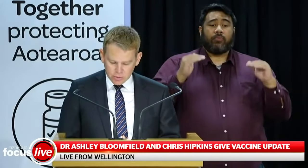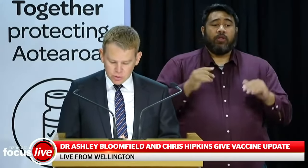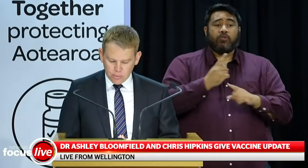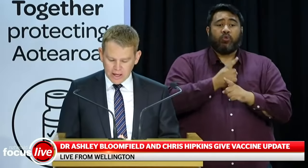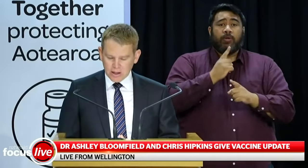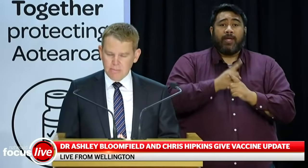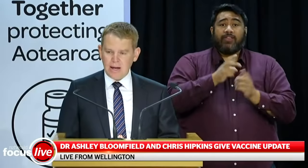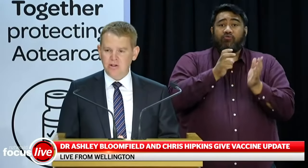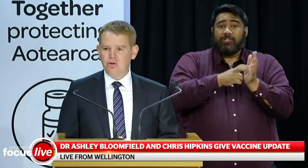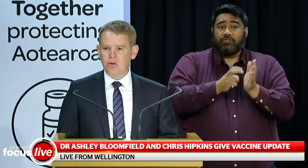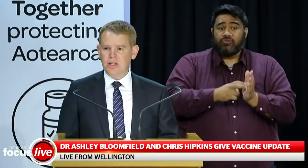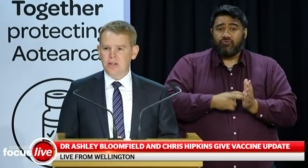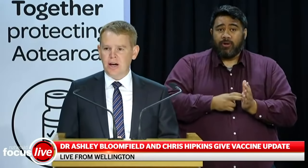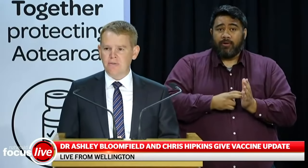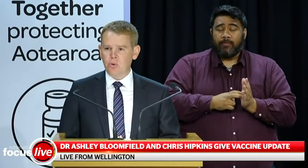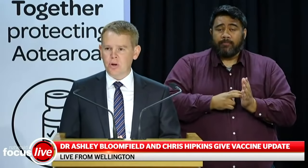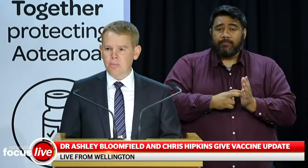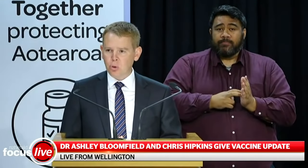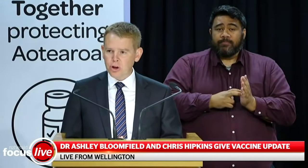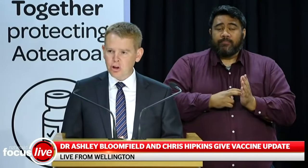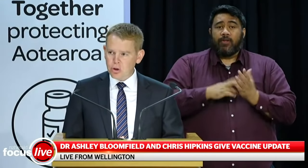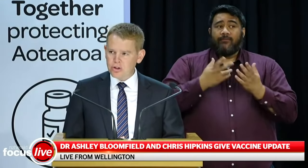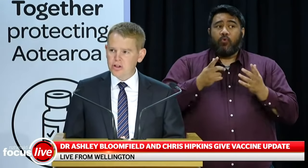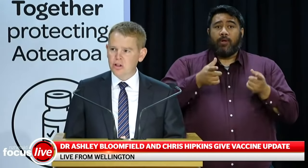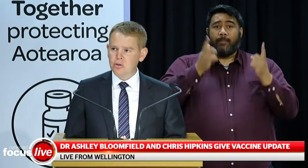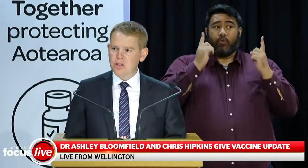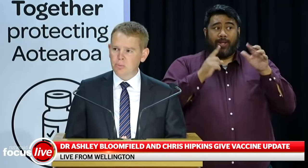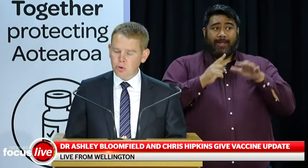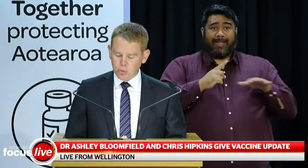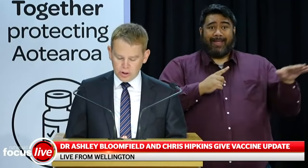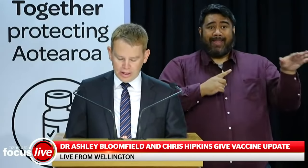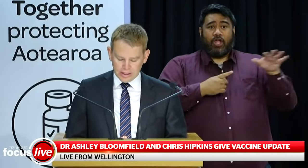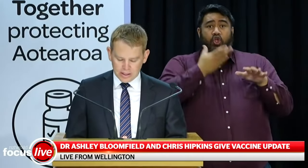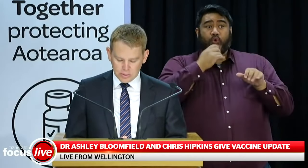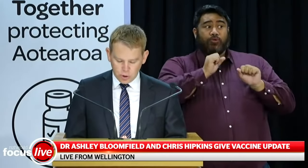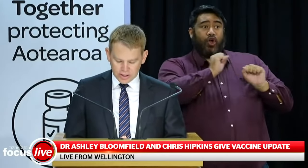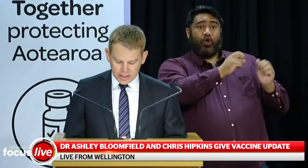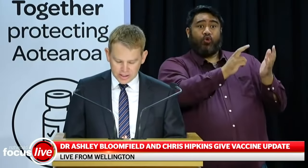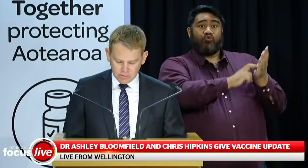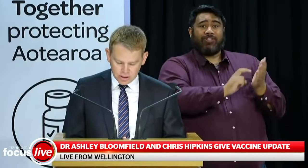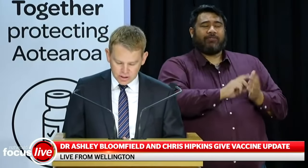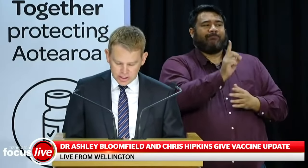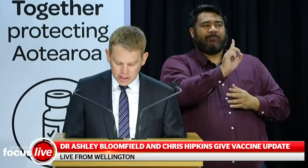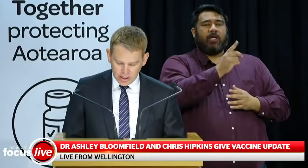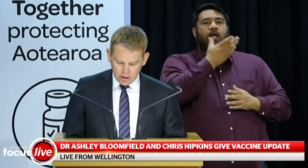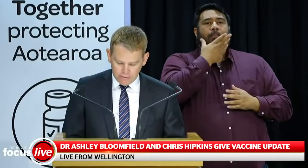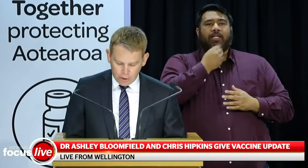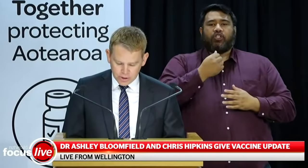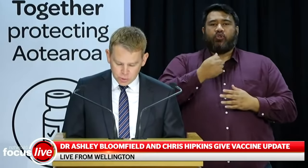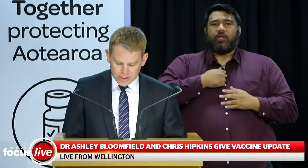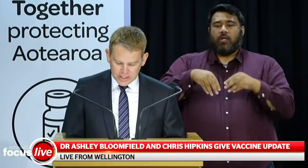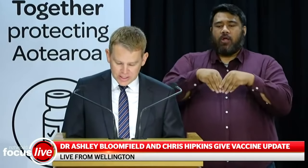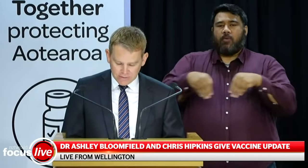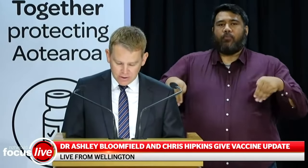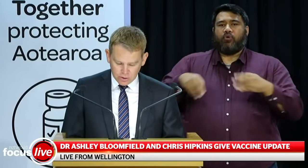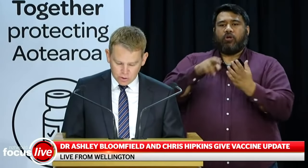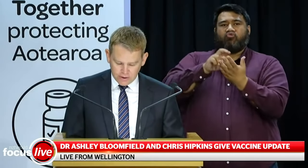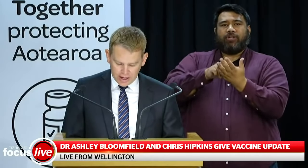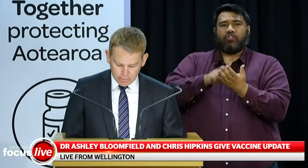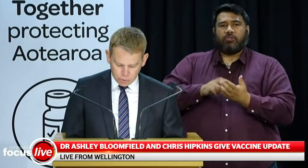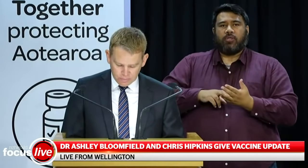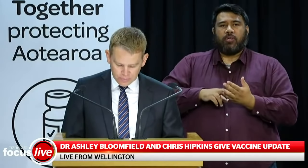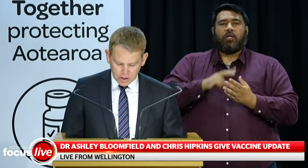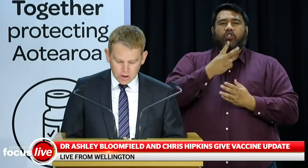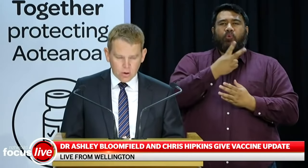last night which will make it mandatory for employers to use the border worker testing register from the 27th